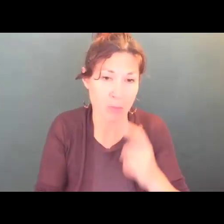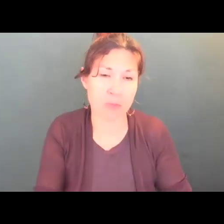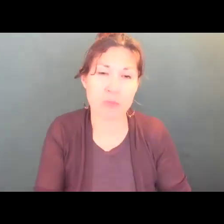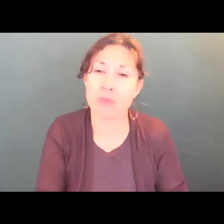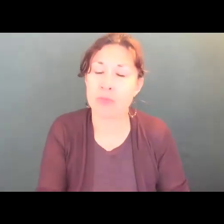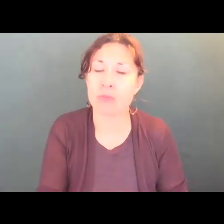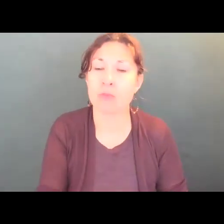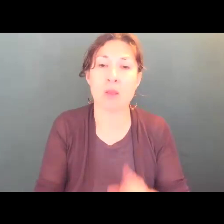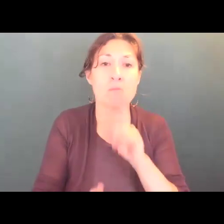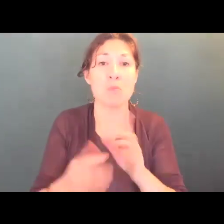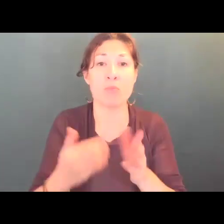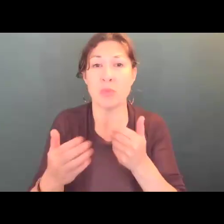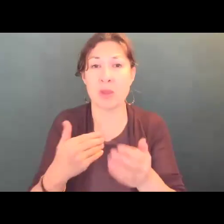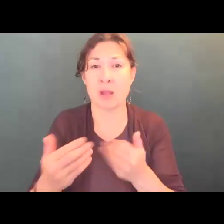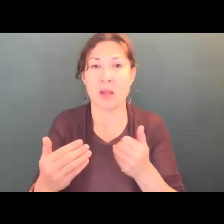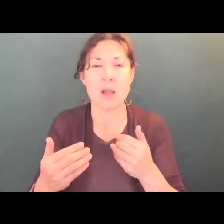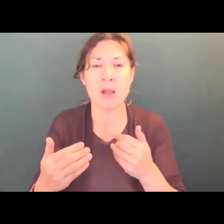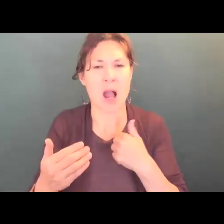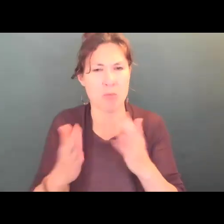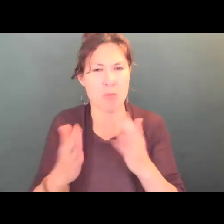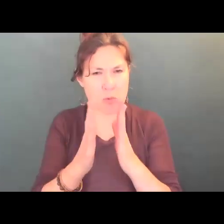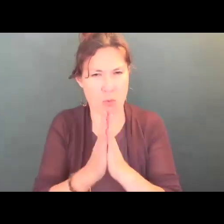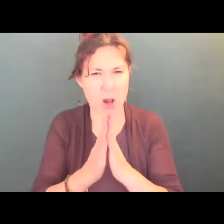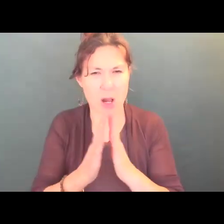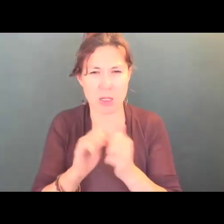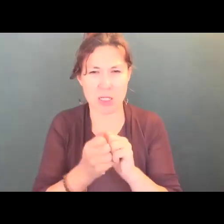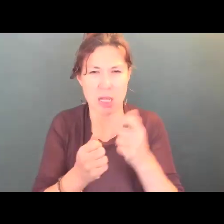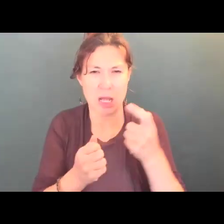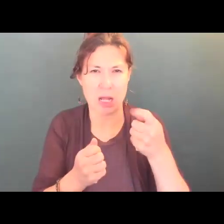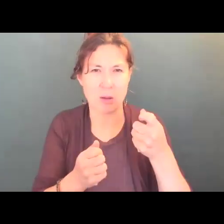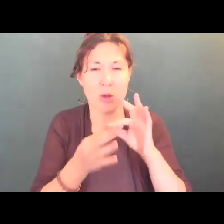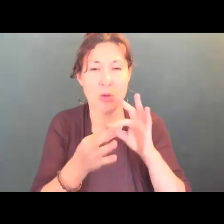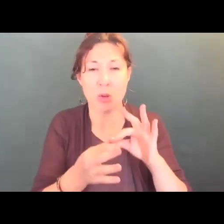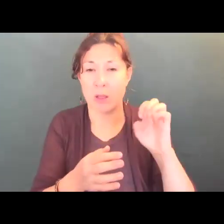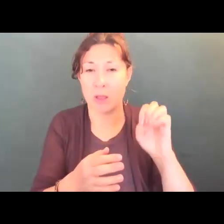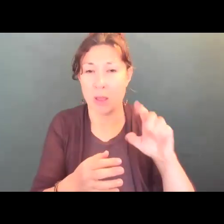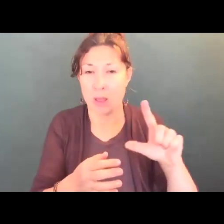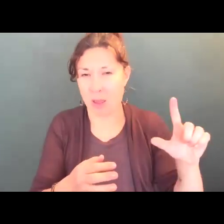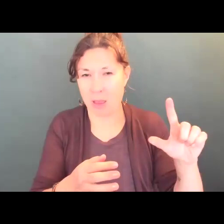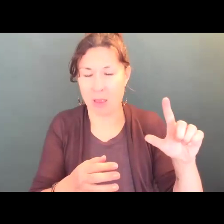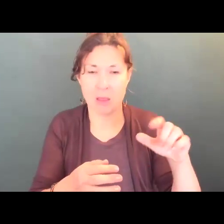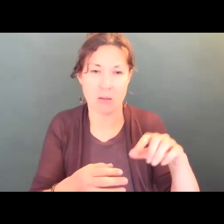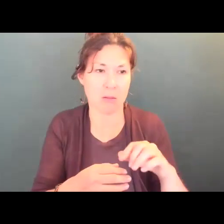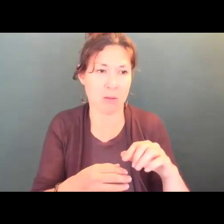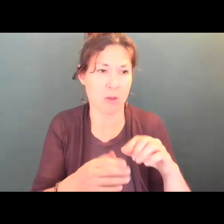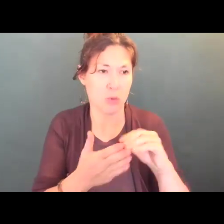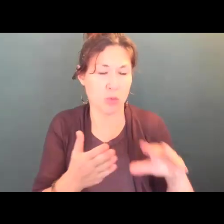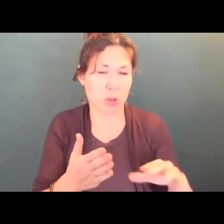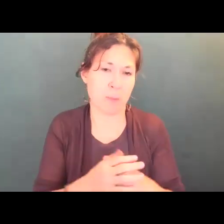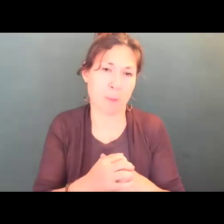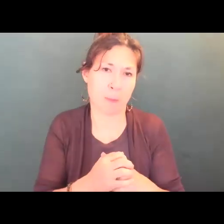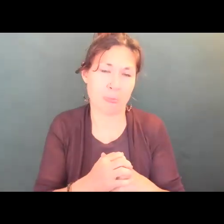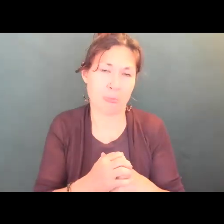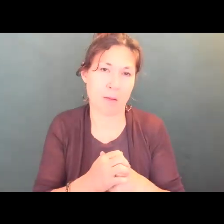to amend my request regarding ELL students. I'd like to add